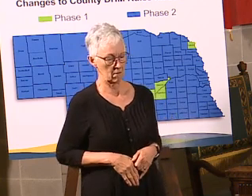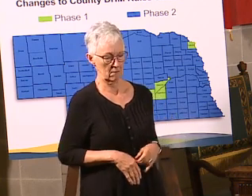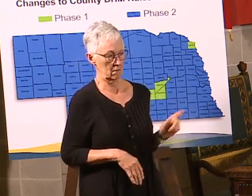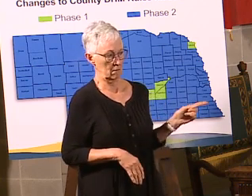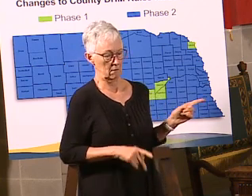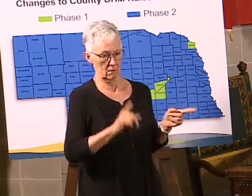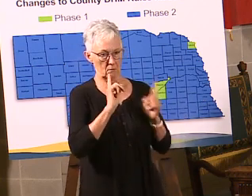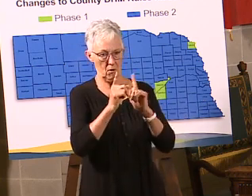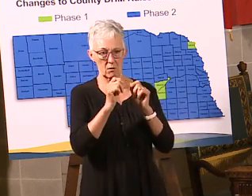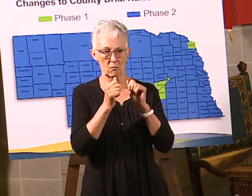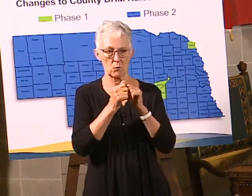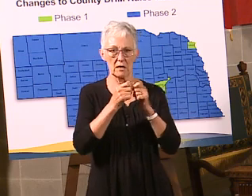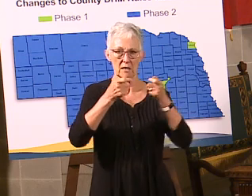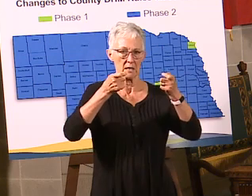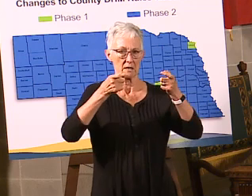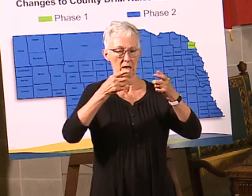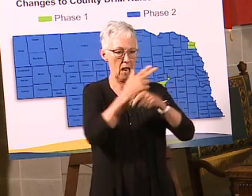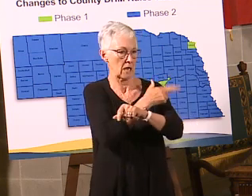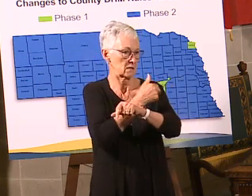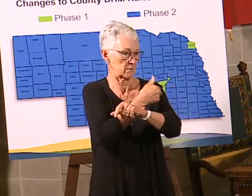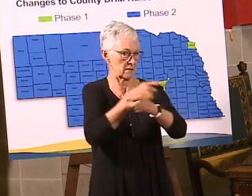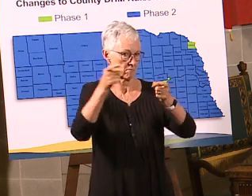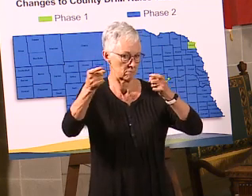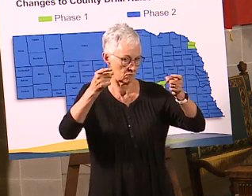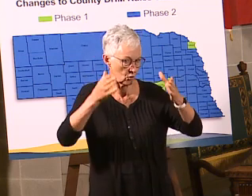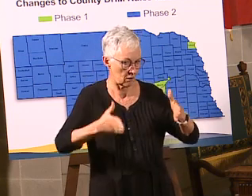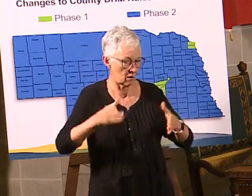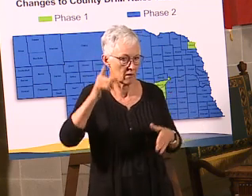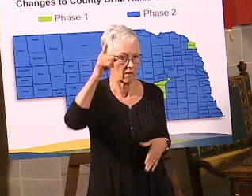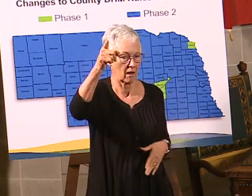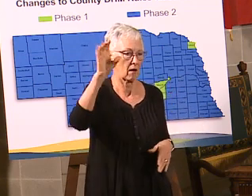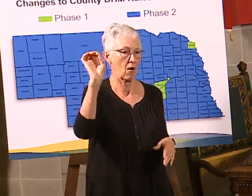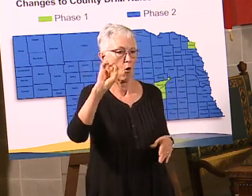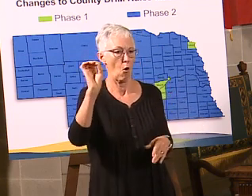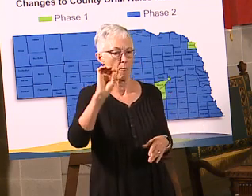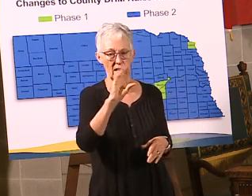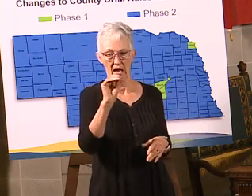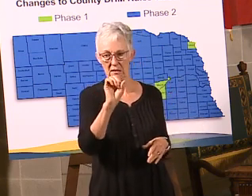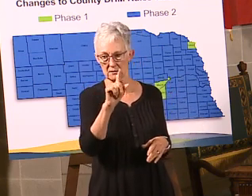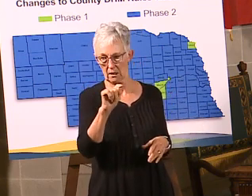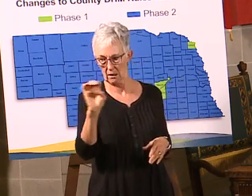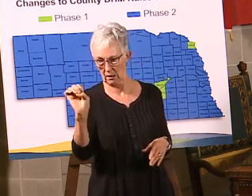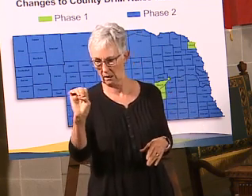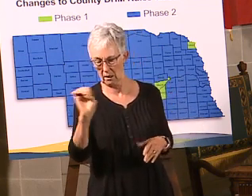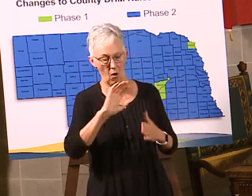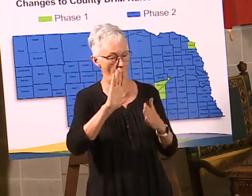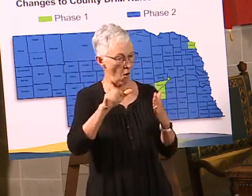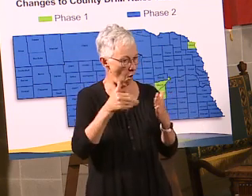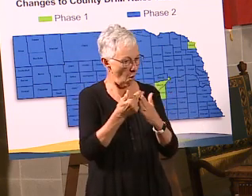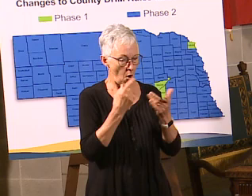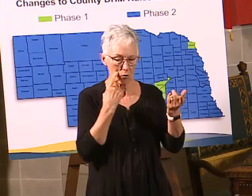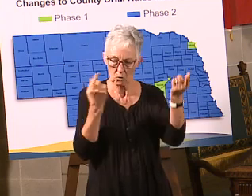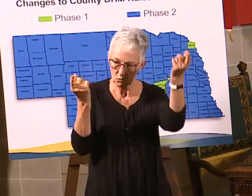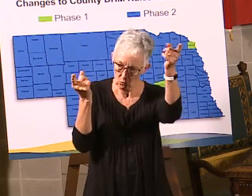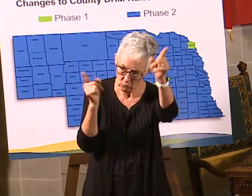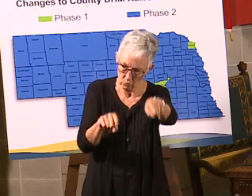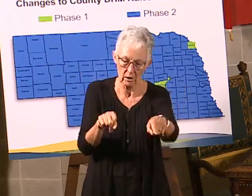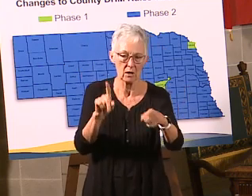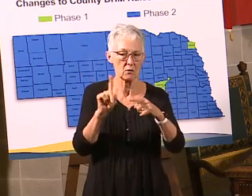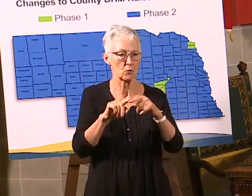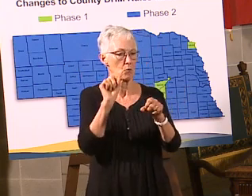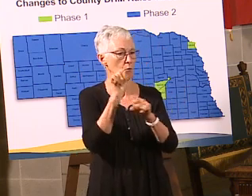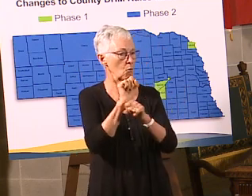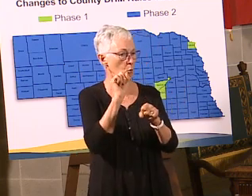Omaha and knowing that St. Elizabeth's, the CHI hospital, they've all agreed to cooperate again to even use